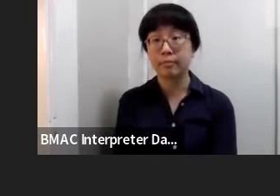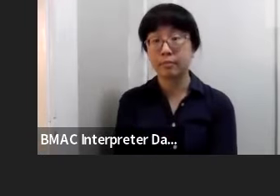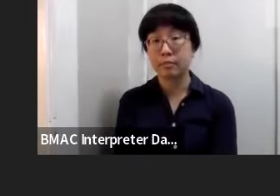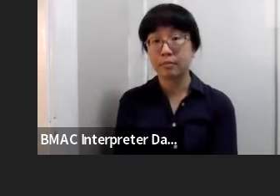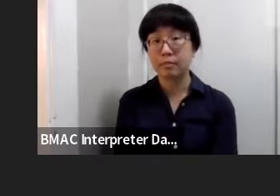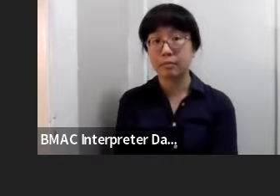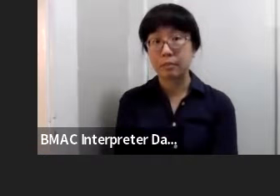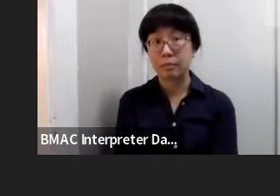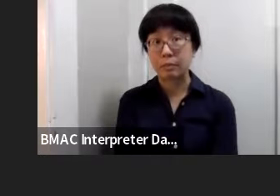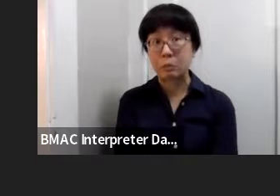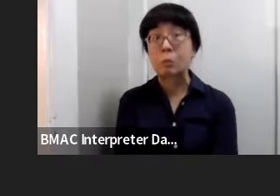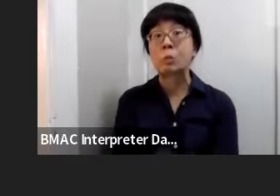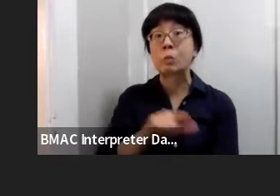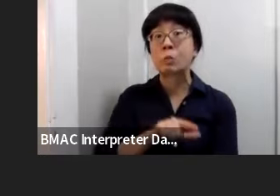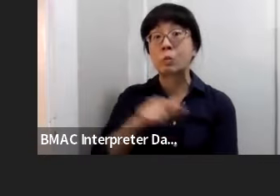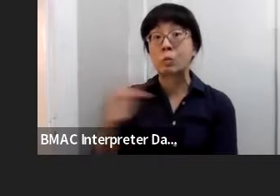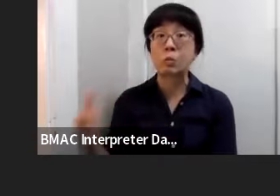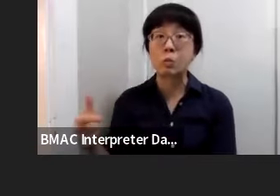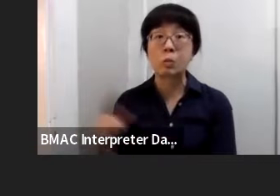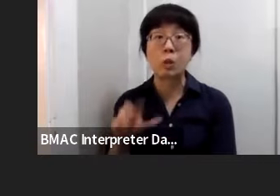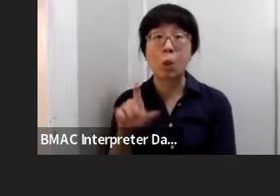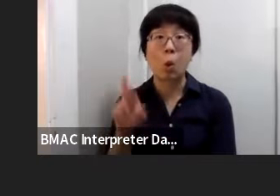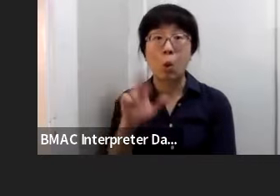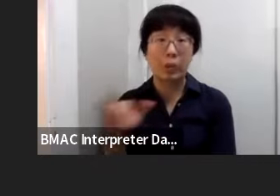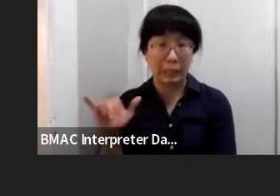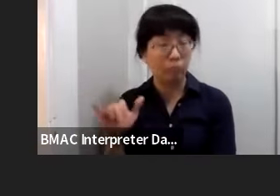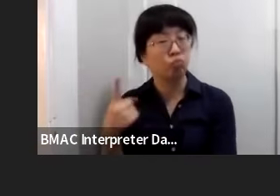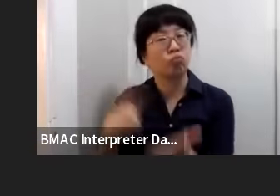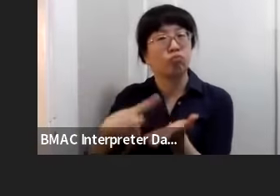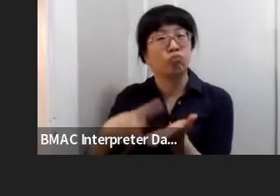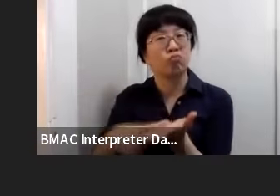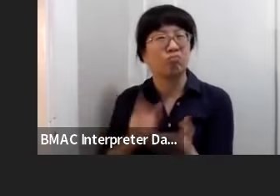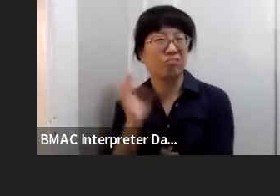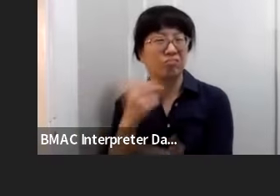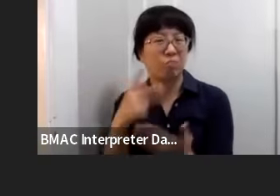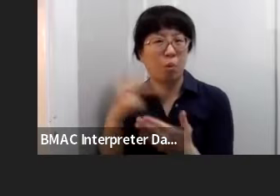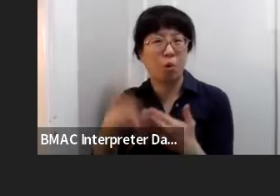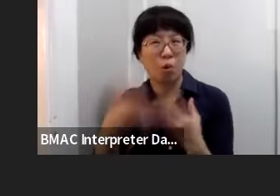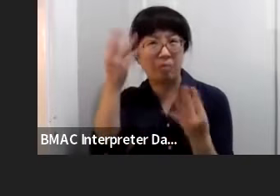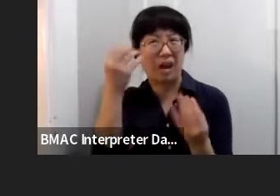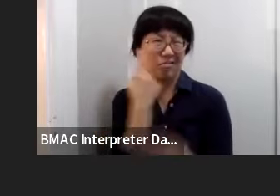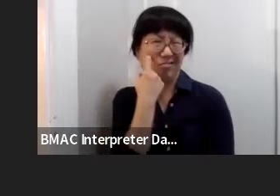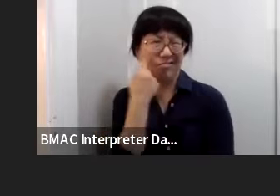And I'm going to pass the reins off to Lori Joy, who will talk a little bit more about our program's data in the past few years.